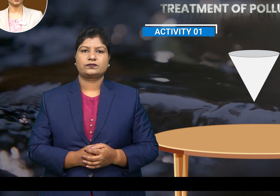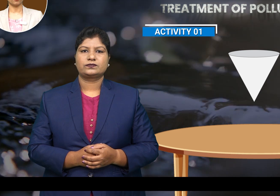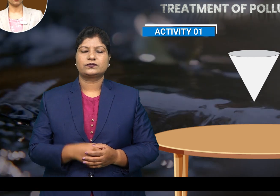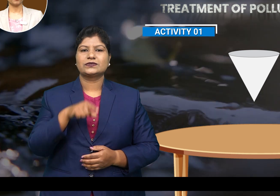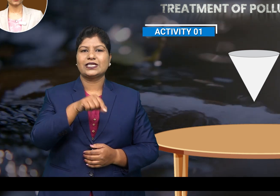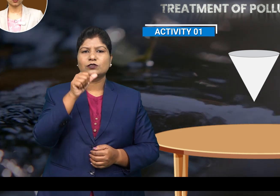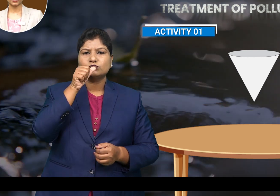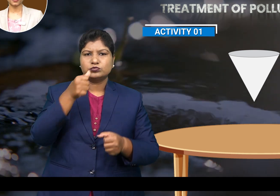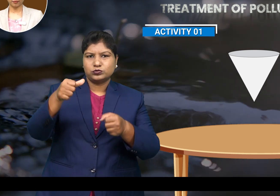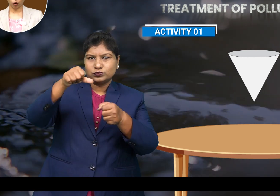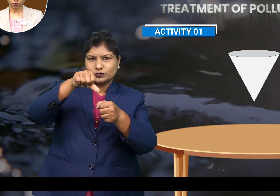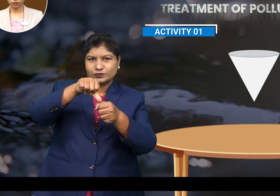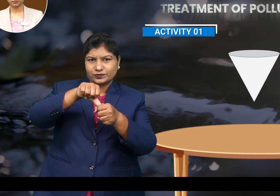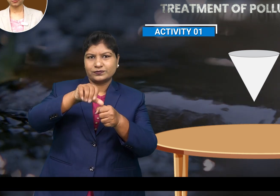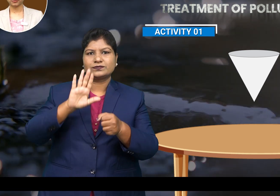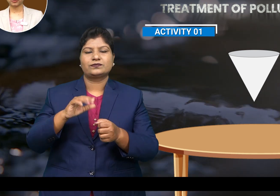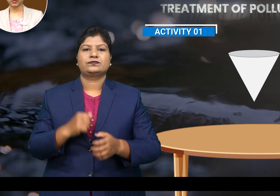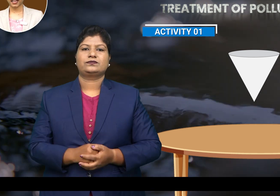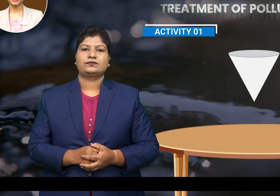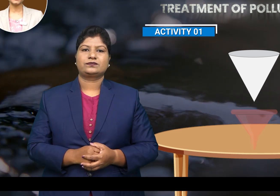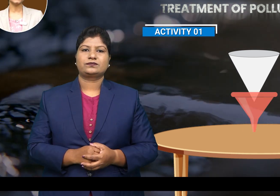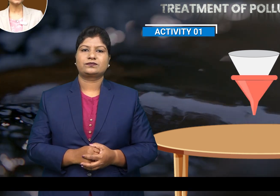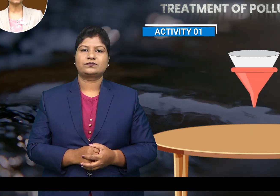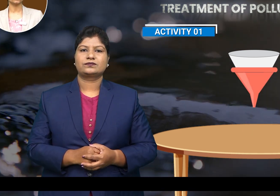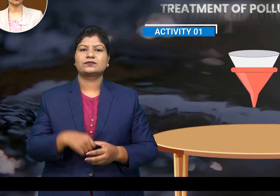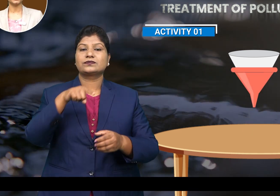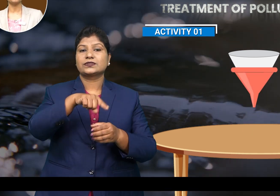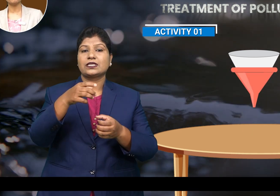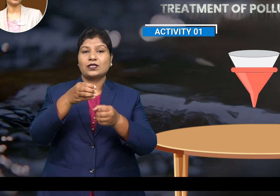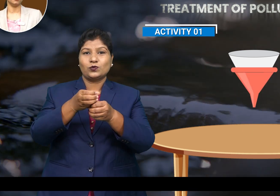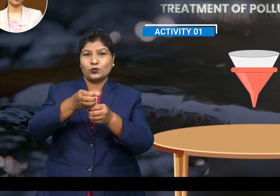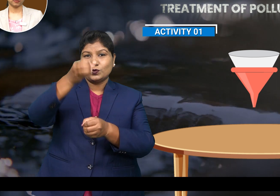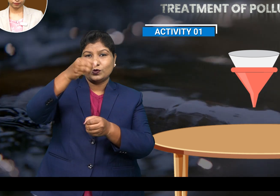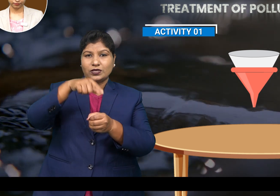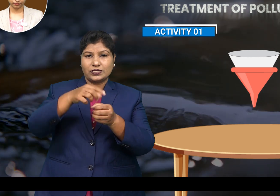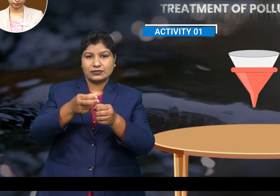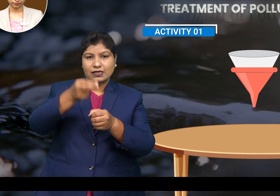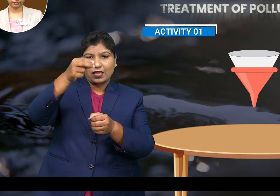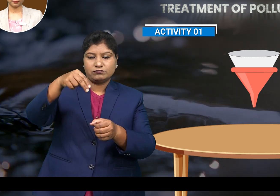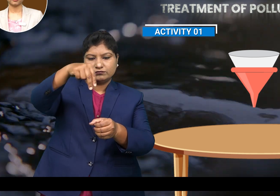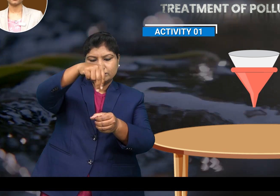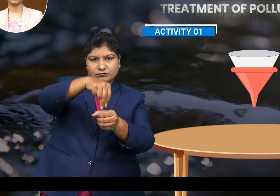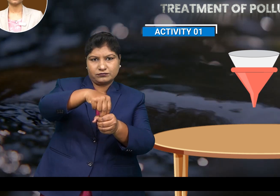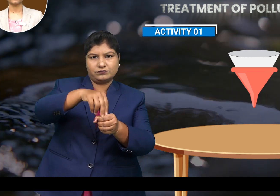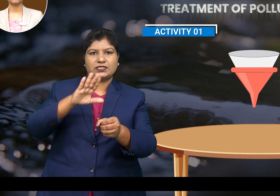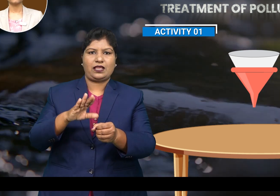Wet the paper with tap water and then insert the cone in a funnel.